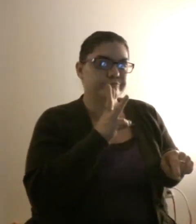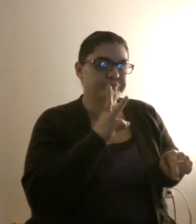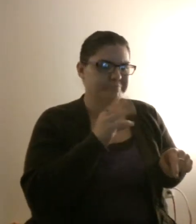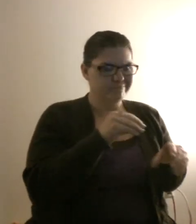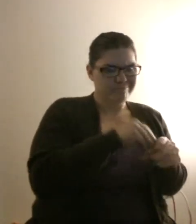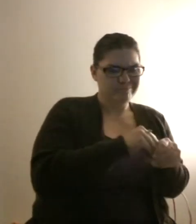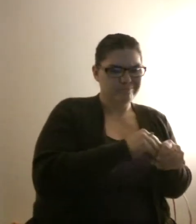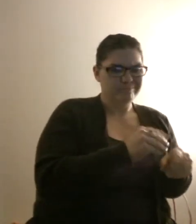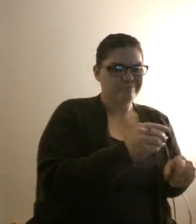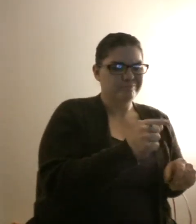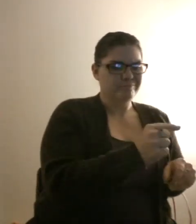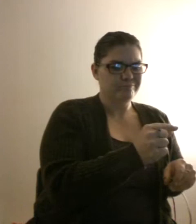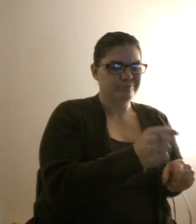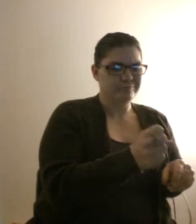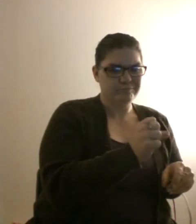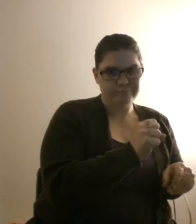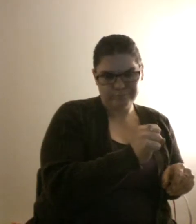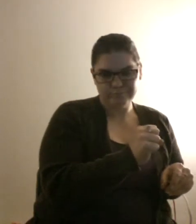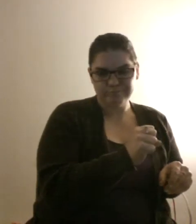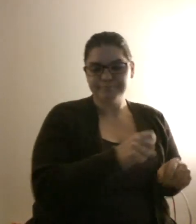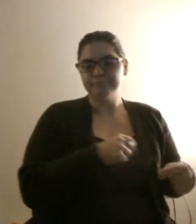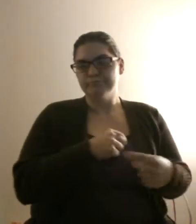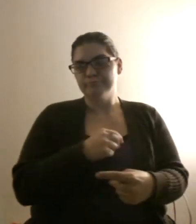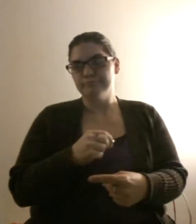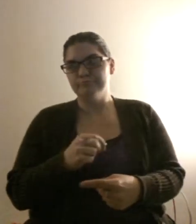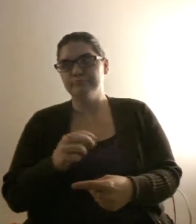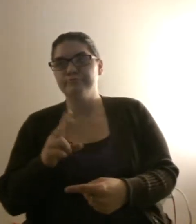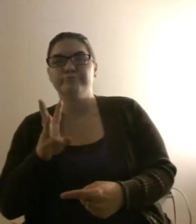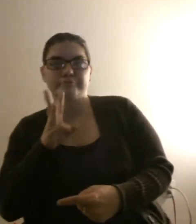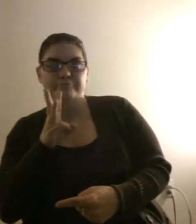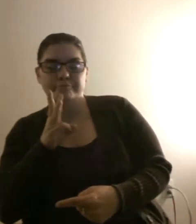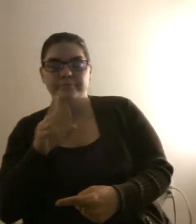Anybody think they can give a good example of condensation?